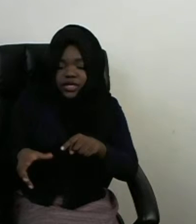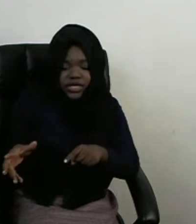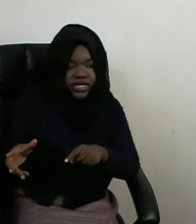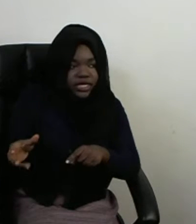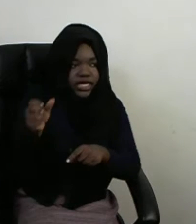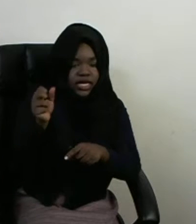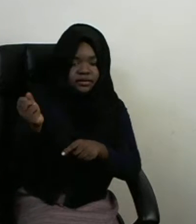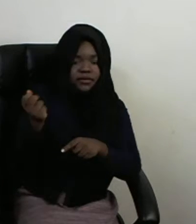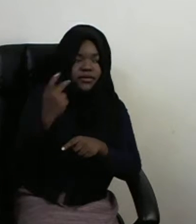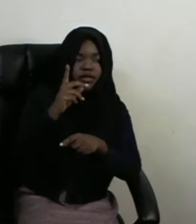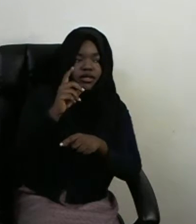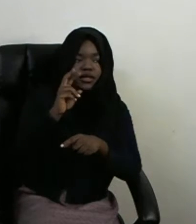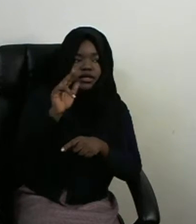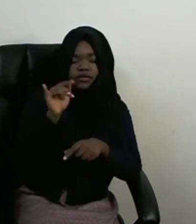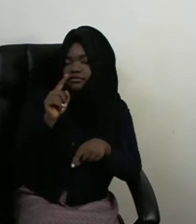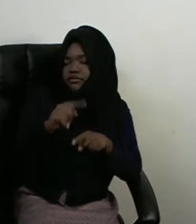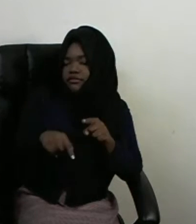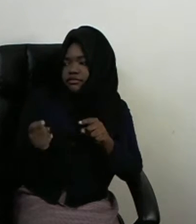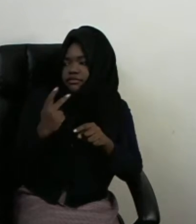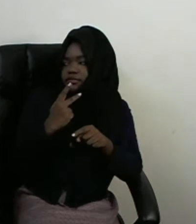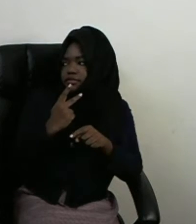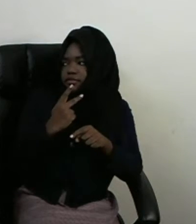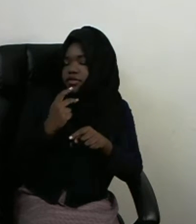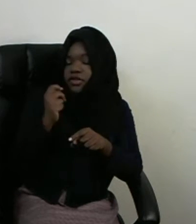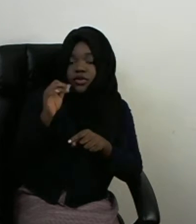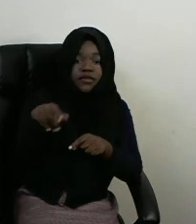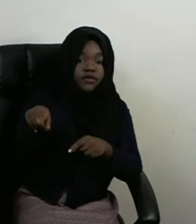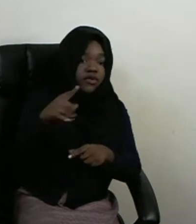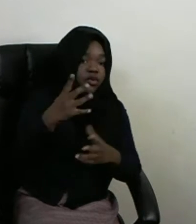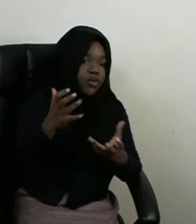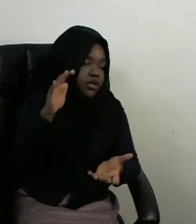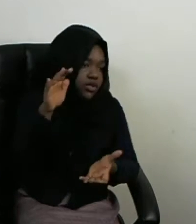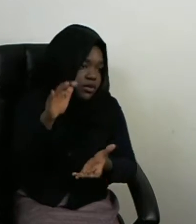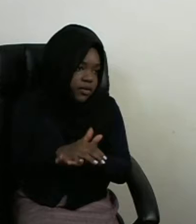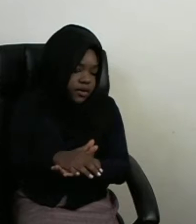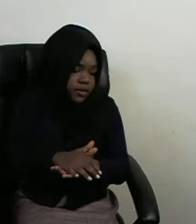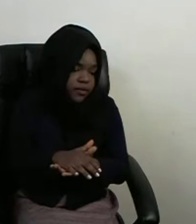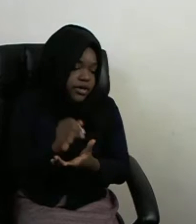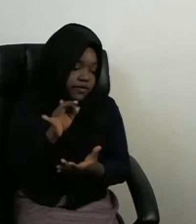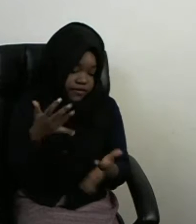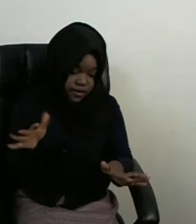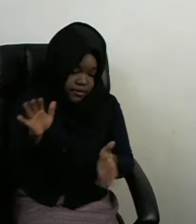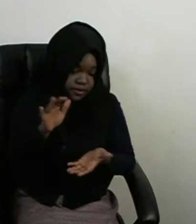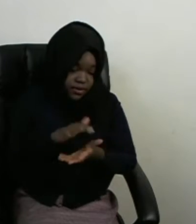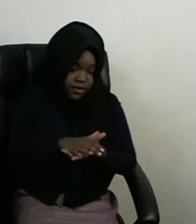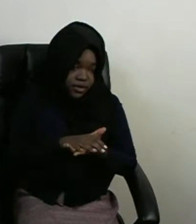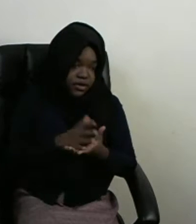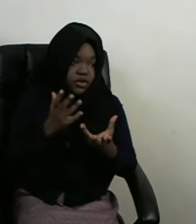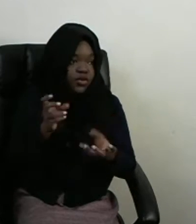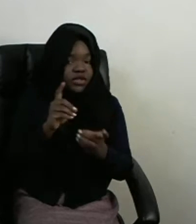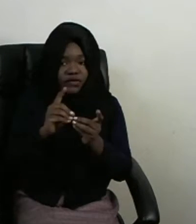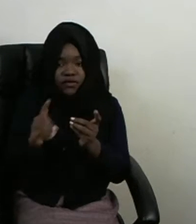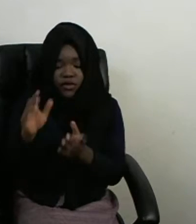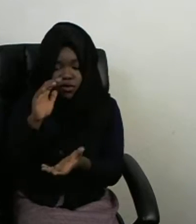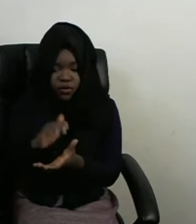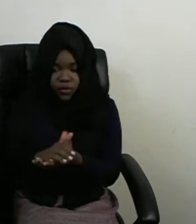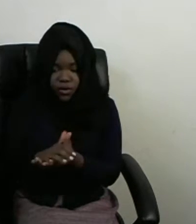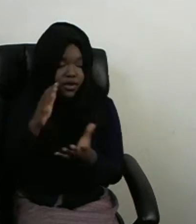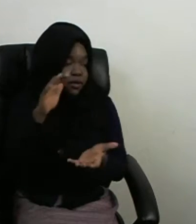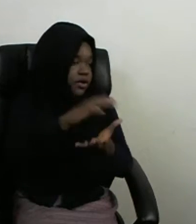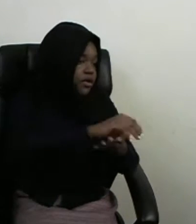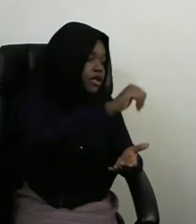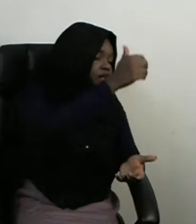out of it back. So if you want to marry, if you're married and you want to divorce your wife and